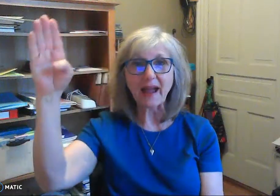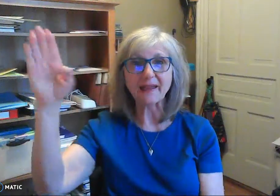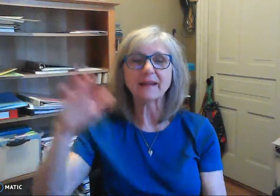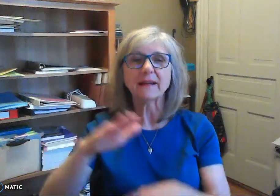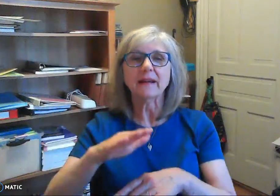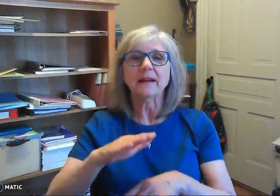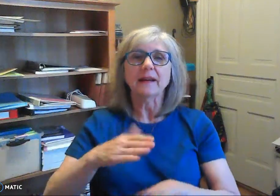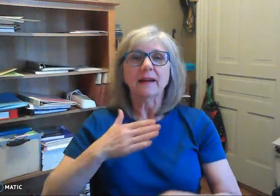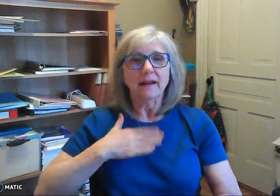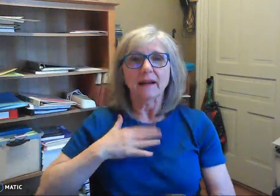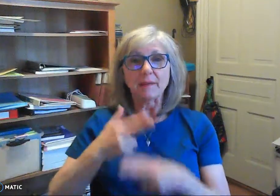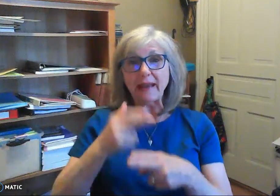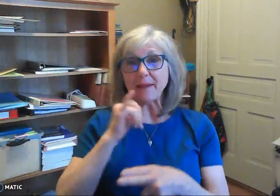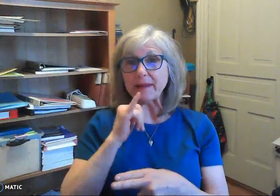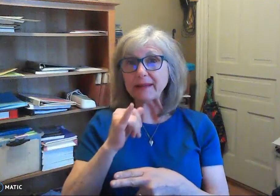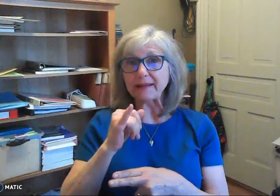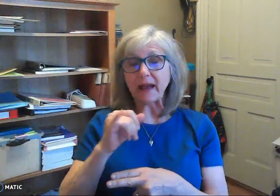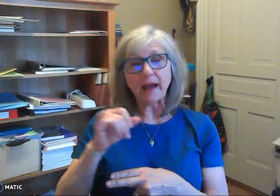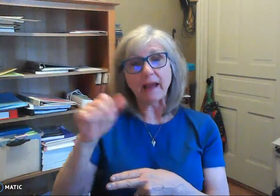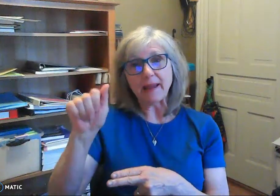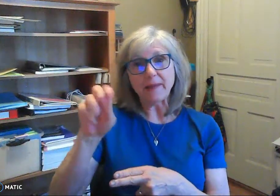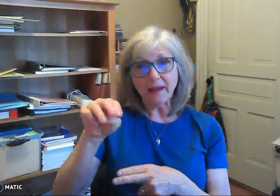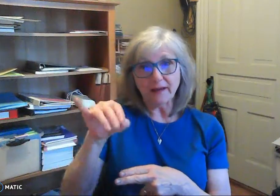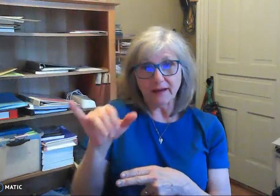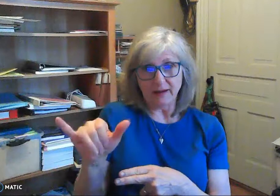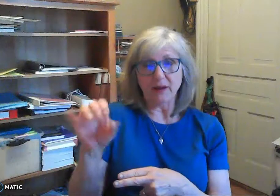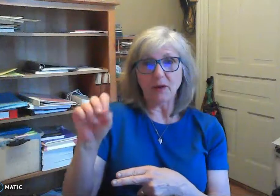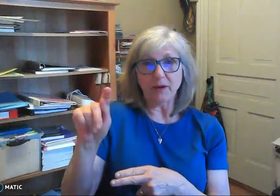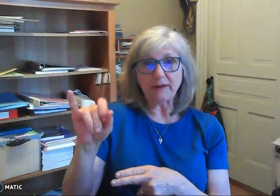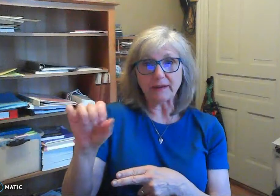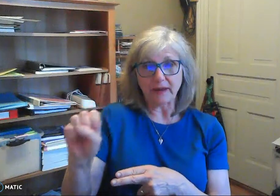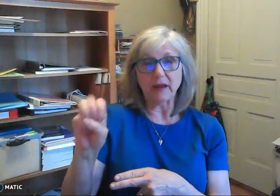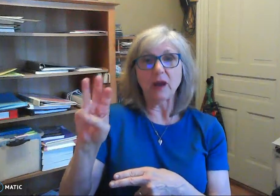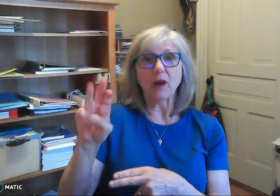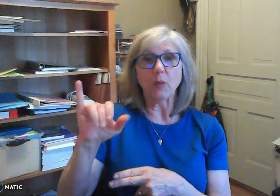Hi, my name is Amy Otis-Wilborn,